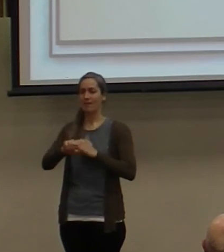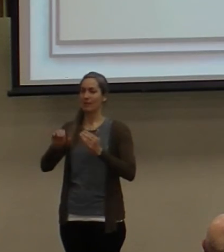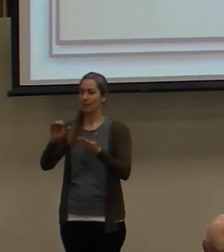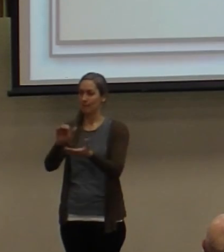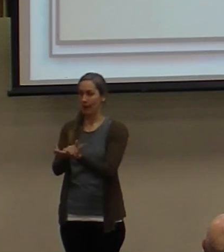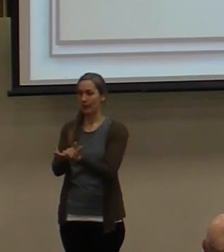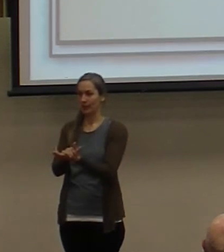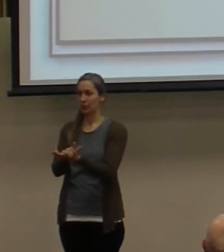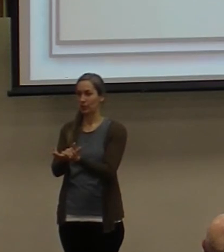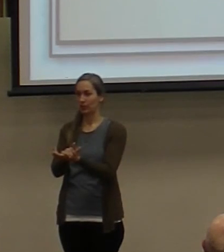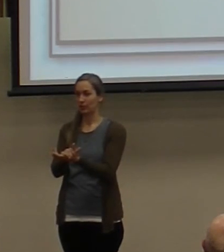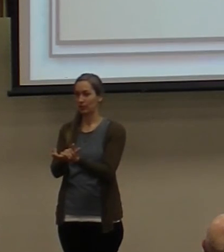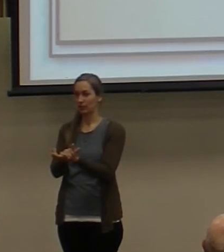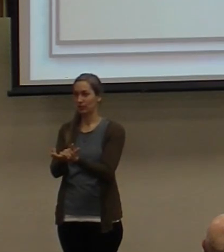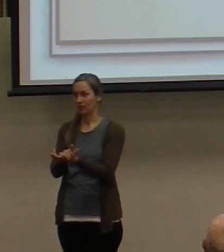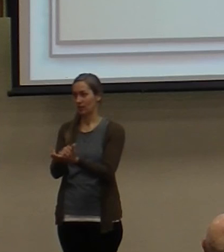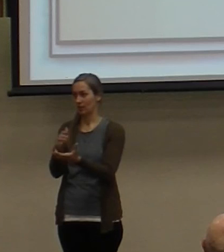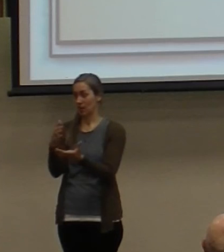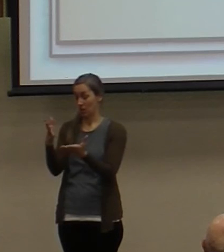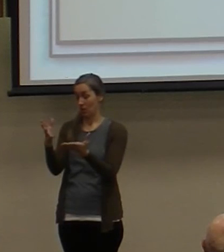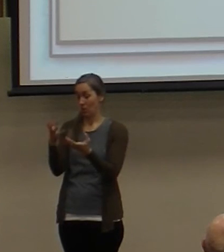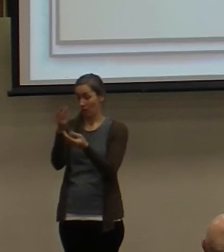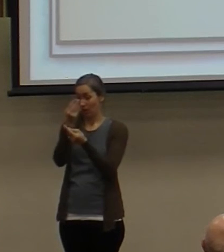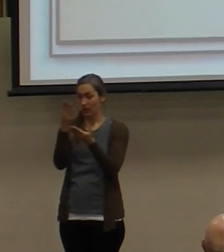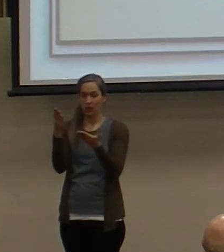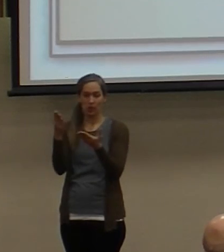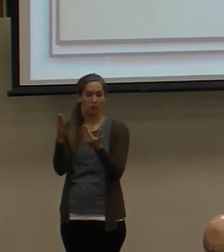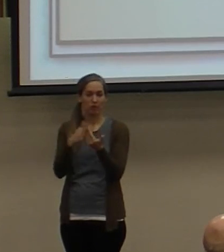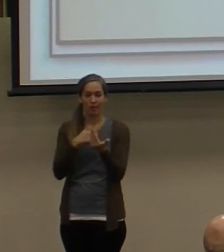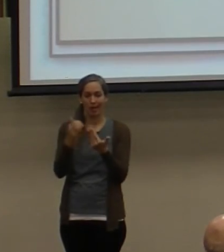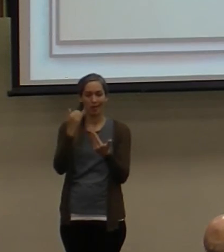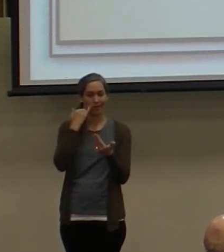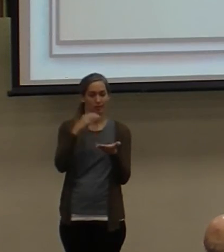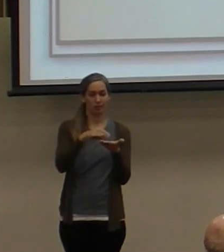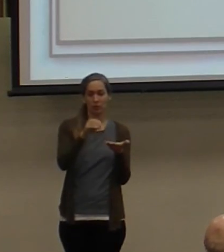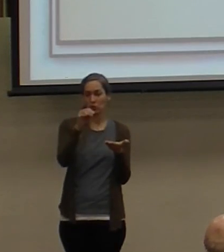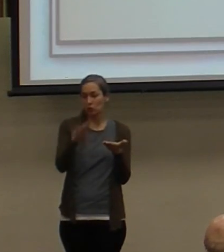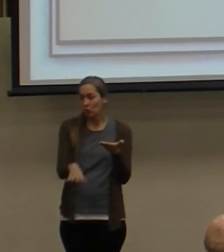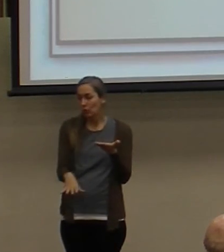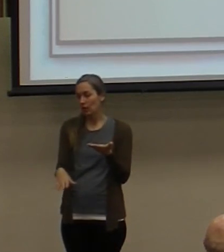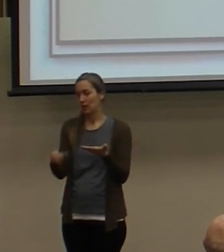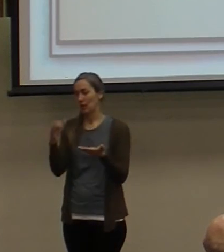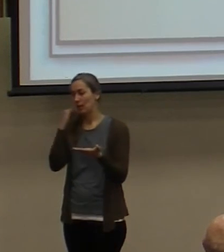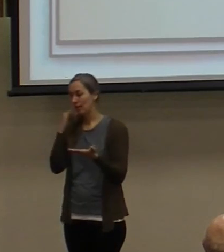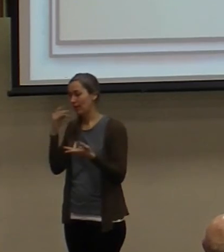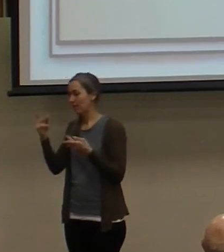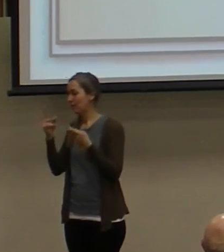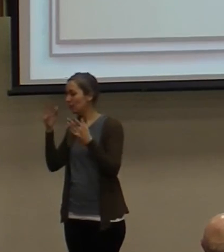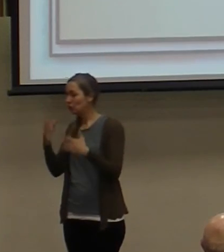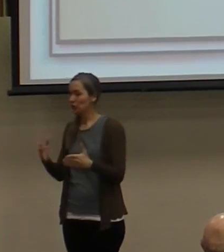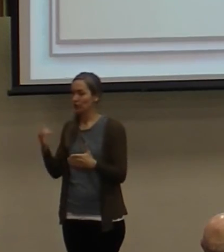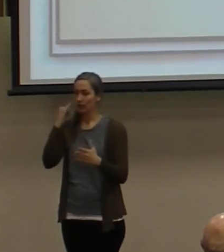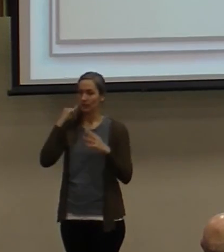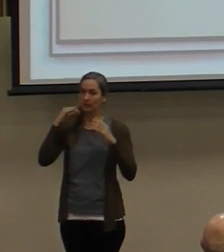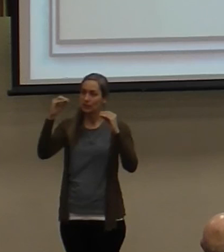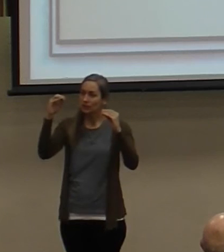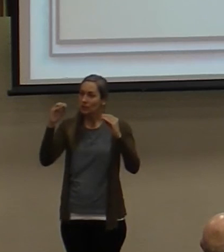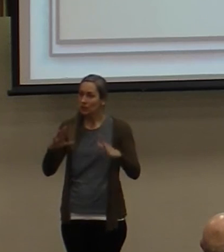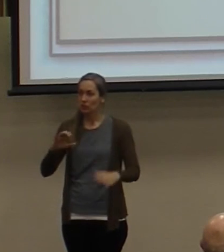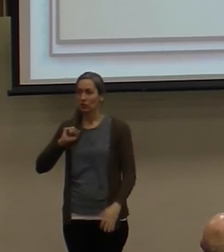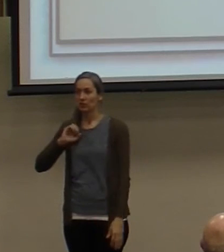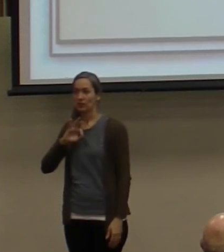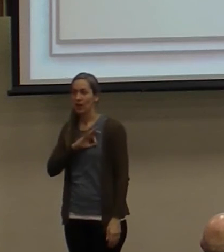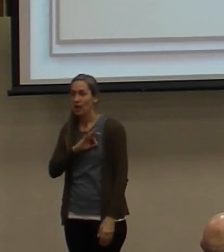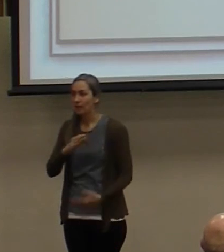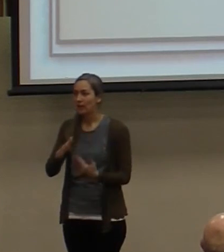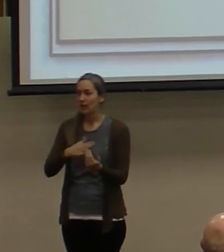marriages. I want you to know it doesn't matter if you're a student or if you're a guest, if you're faculty or staff. It doesn't matter